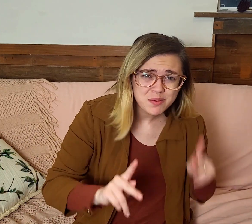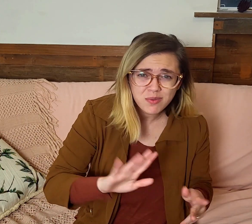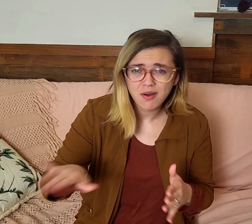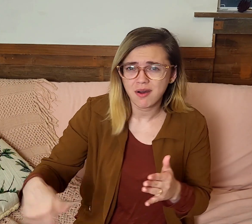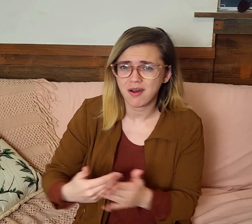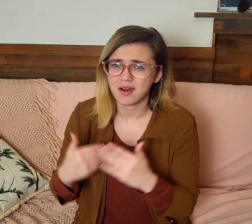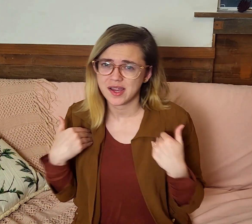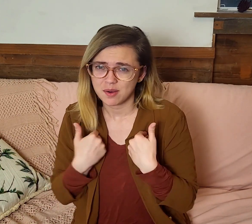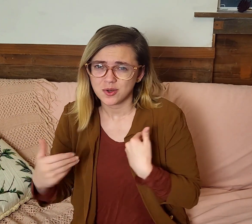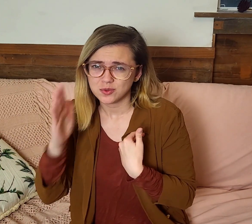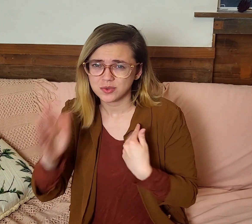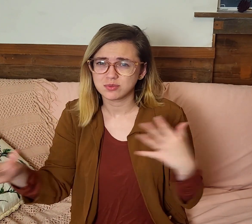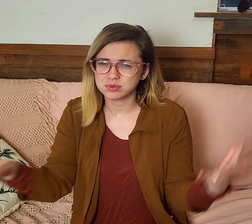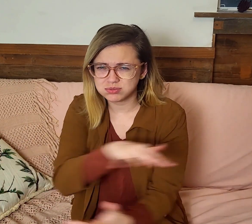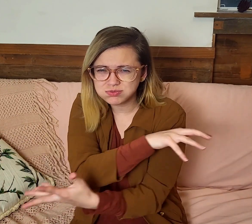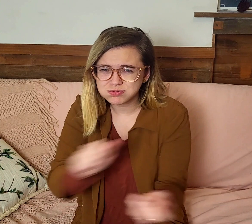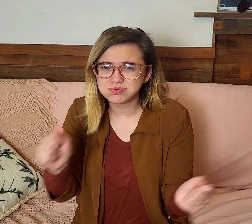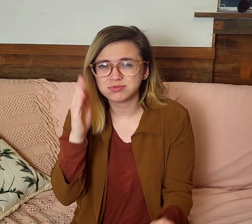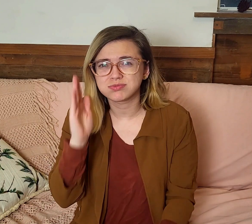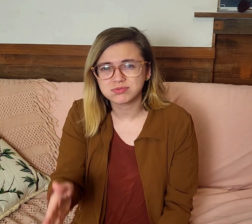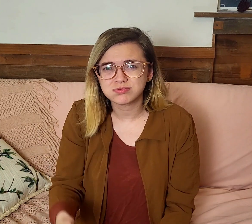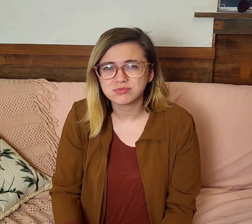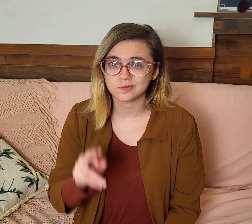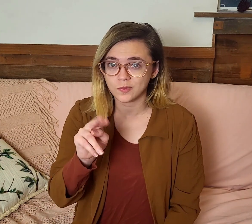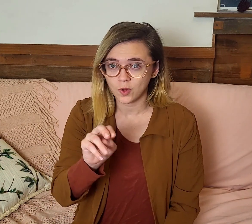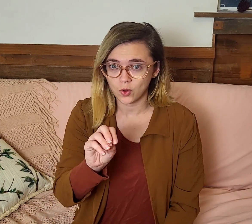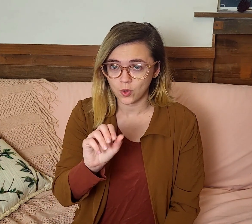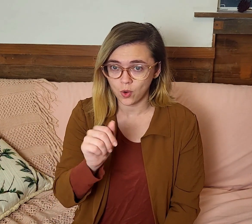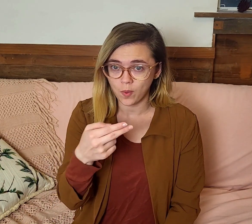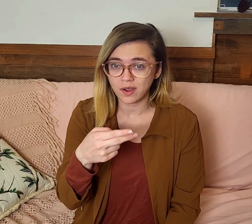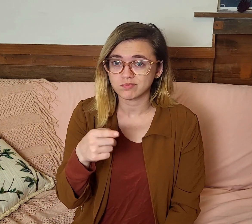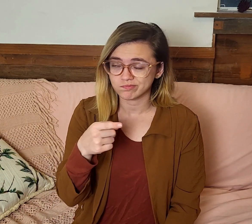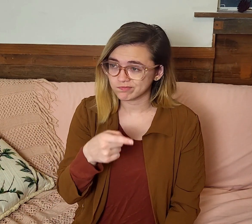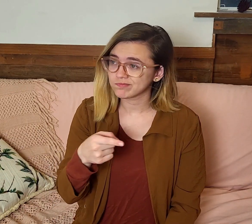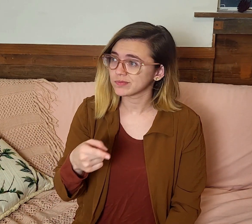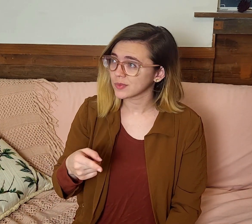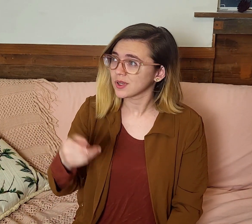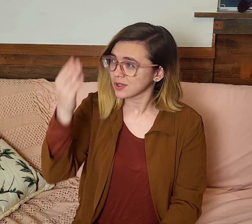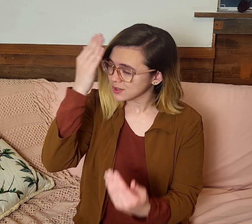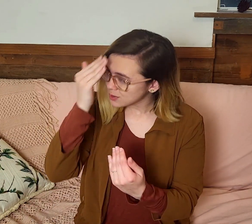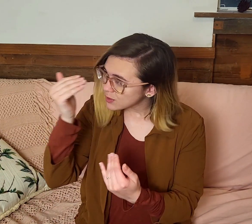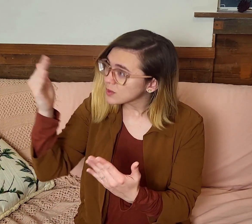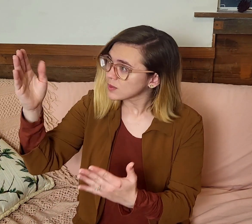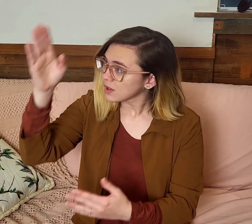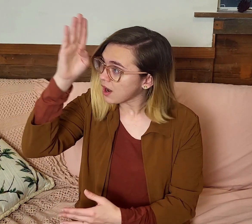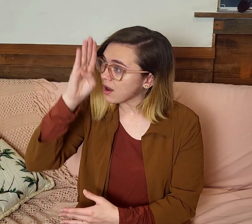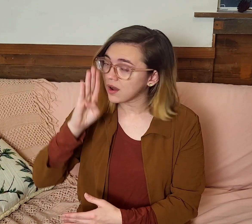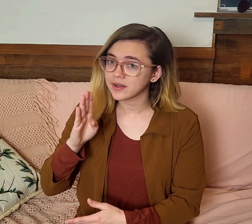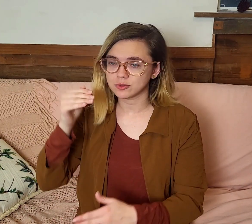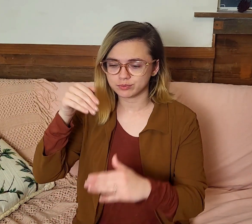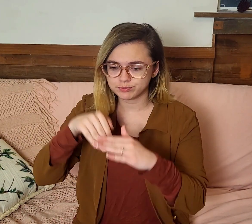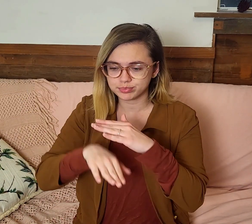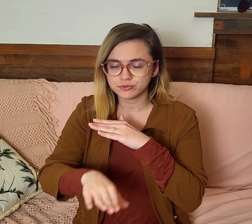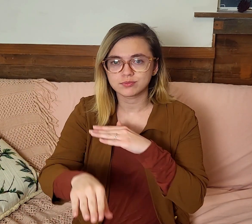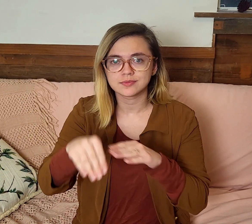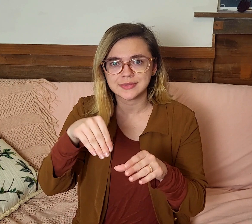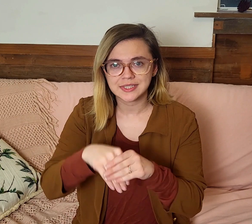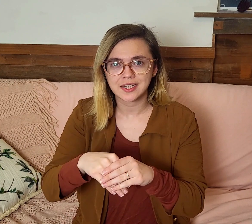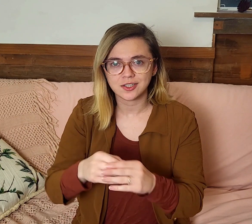of the people and all of the animals. So Noah, he obeyed God and entered into